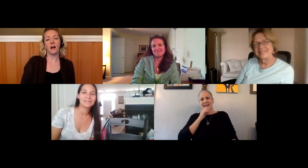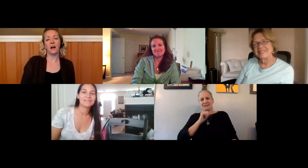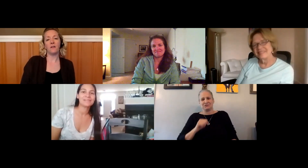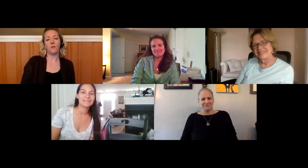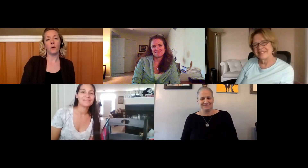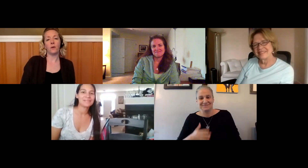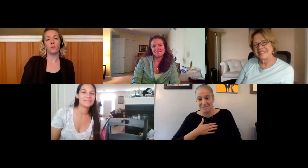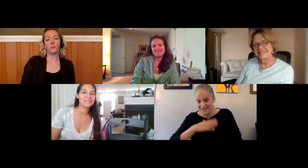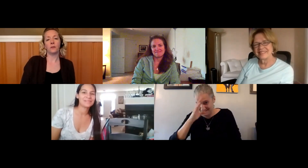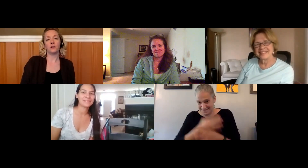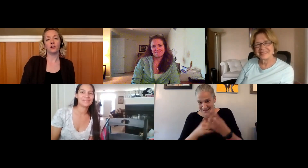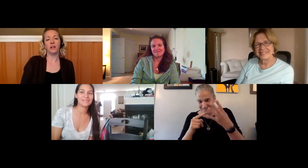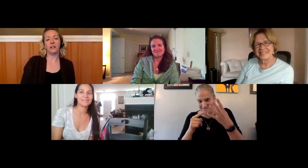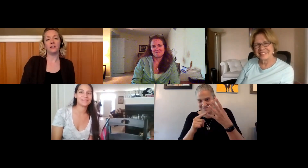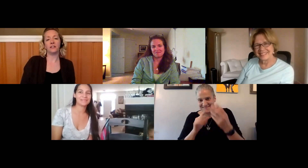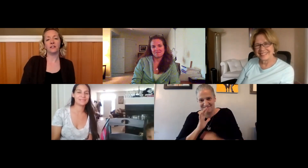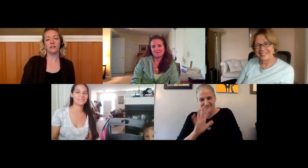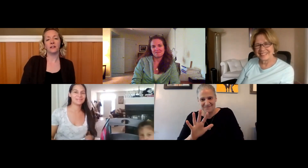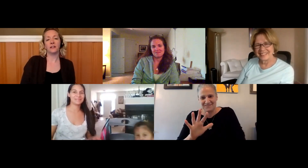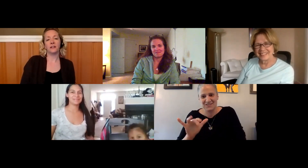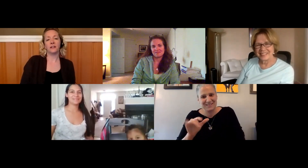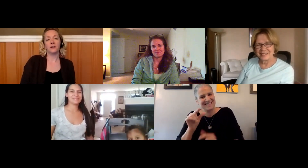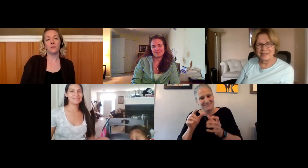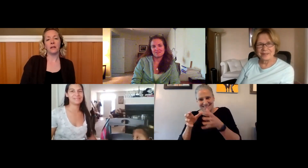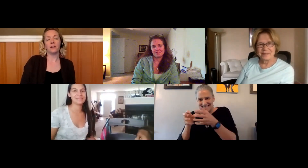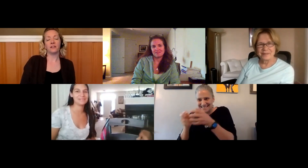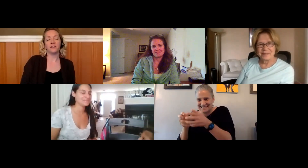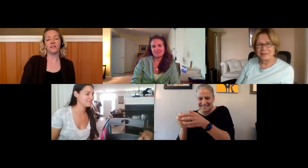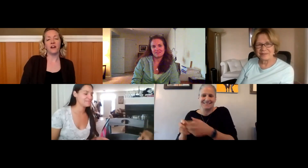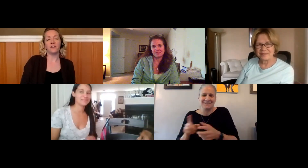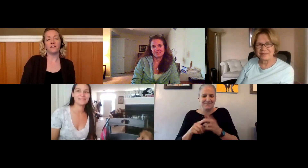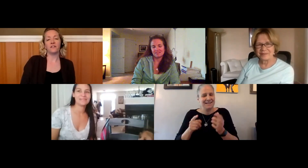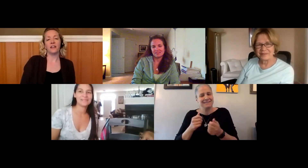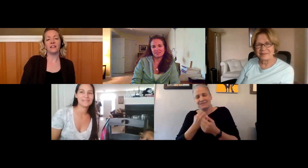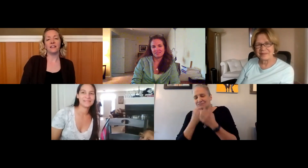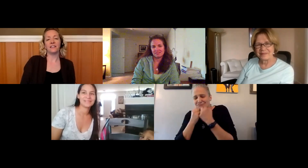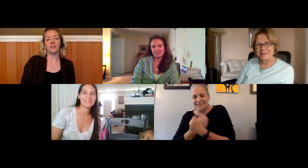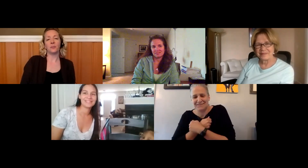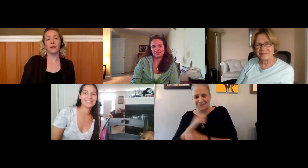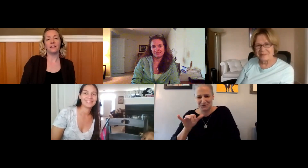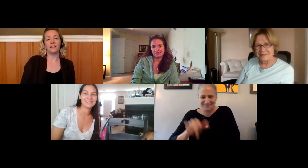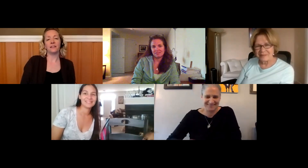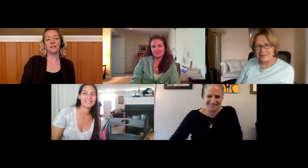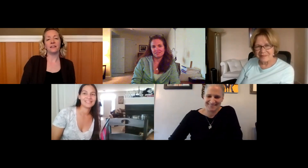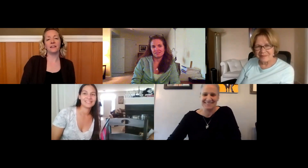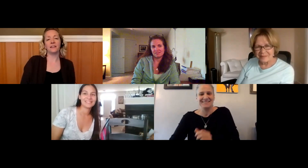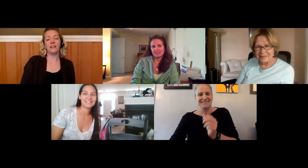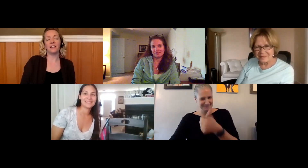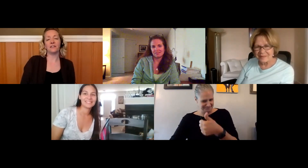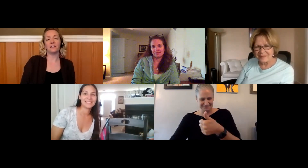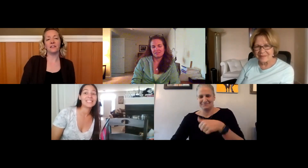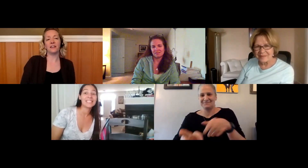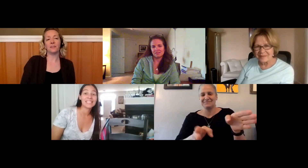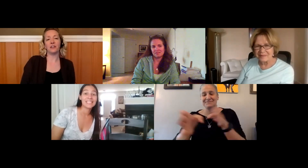5. Wow. That's a good age. My youngest is 5, and he's a little bit, it